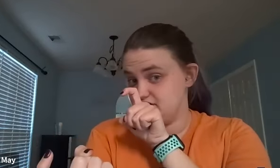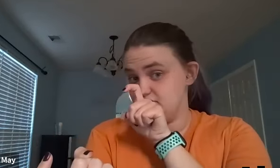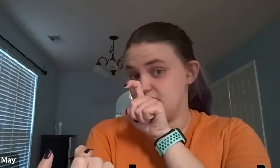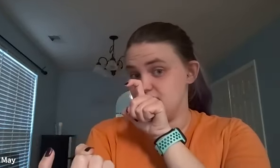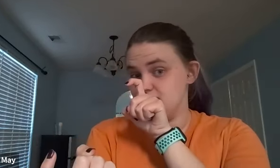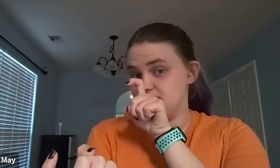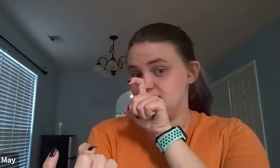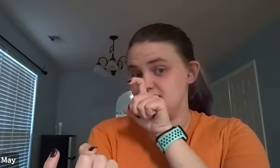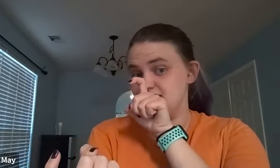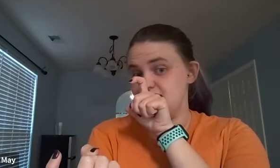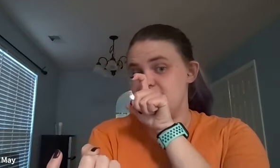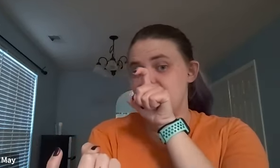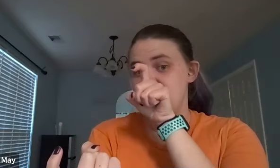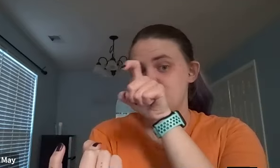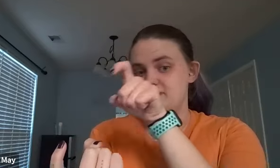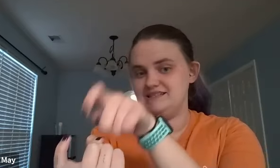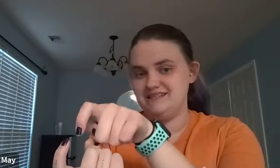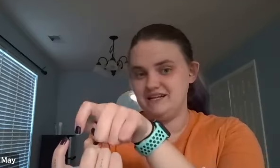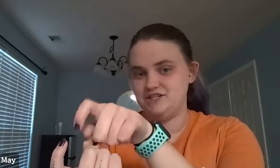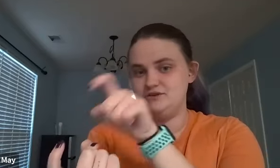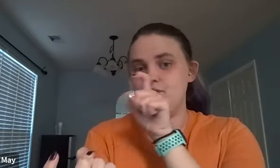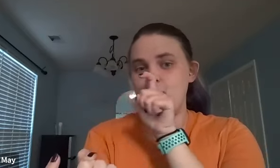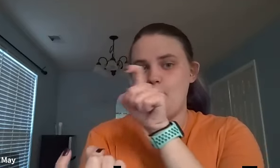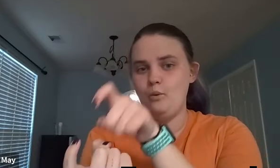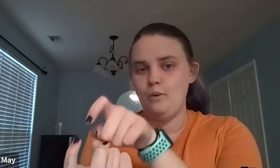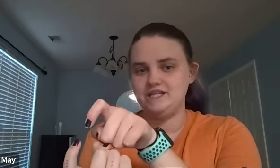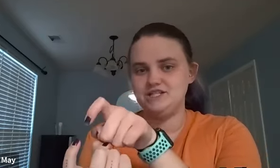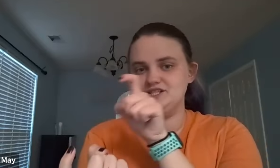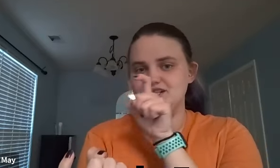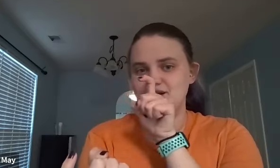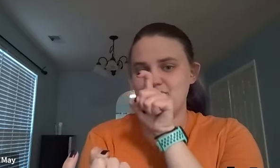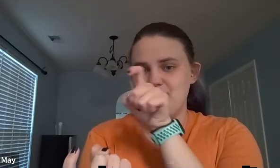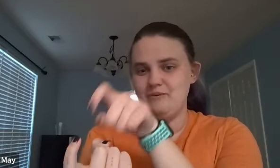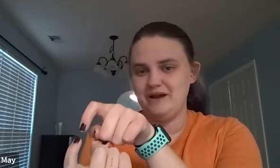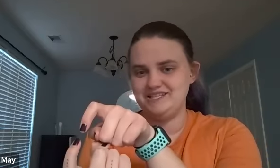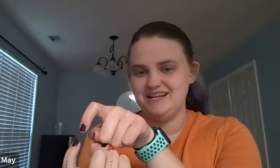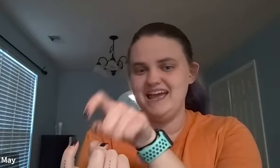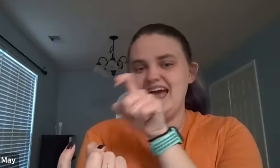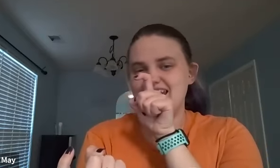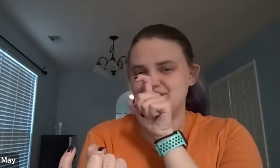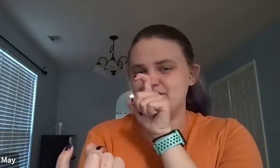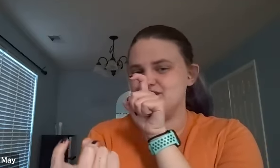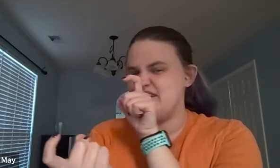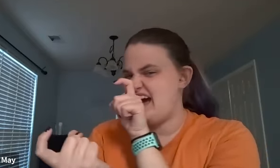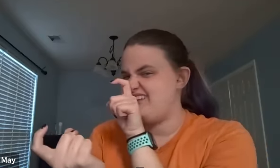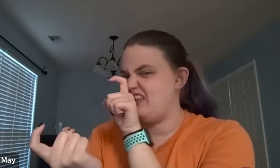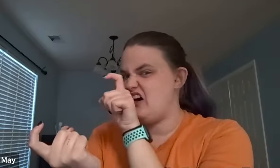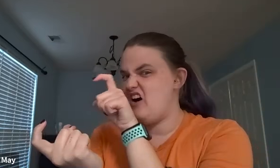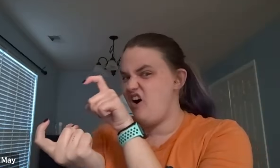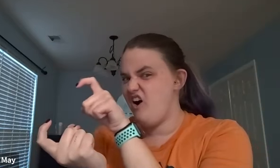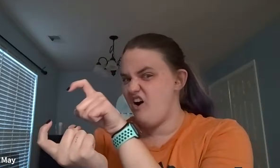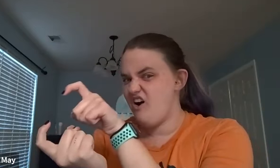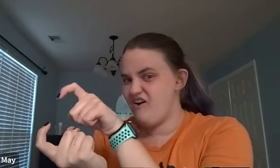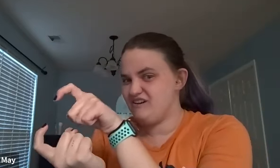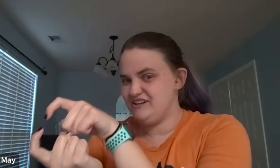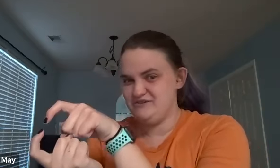your nose, and then have your X's touch. Witch, witch. And it's supposed to be that long nose